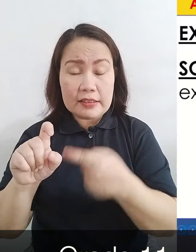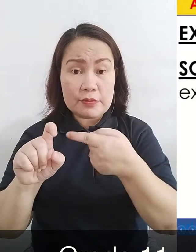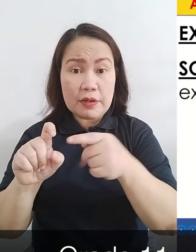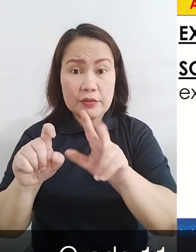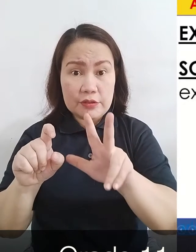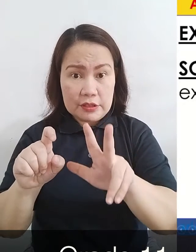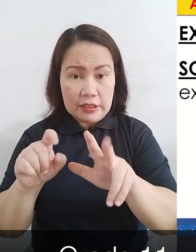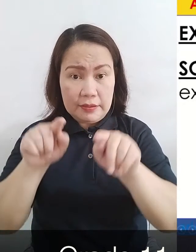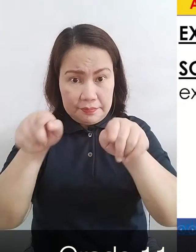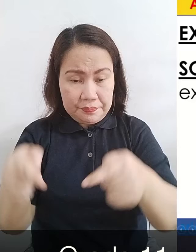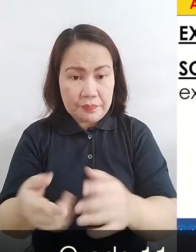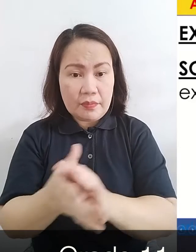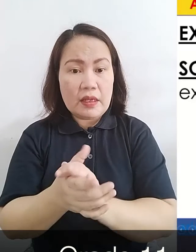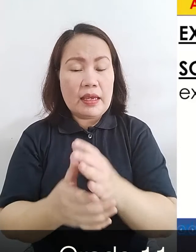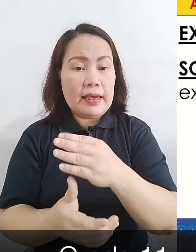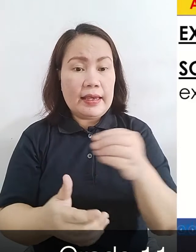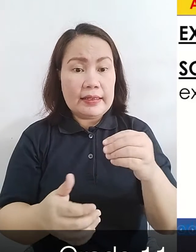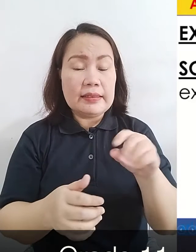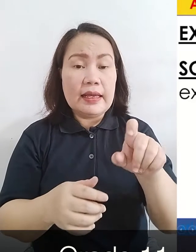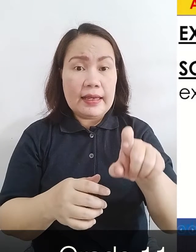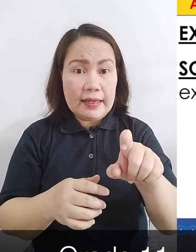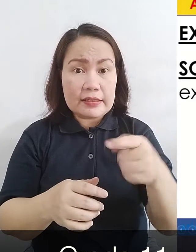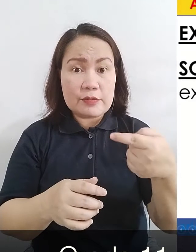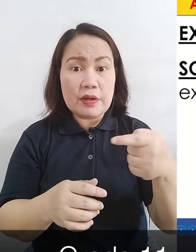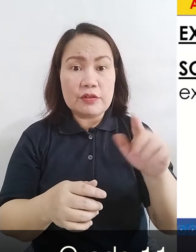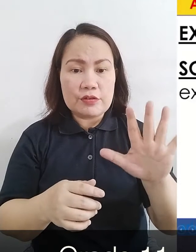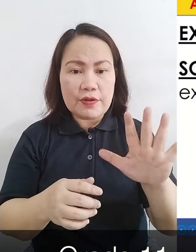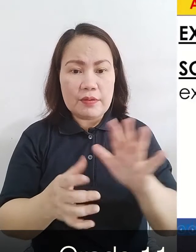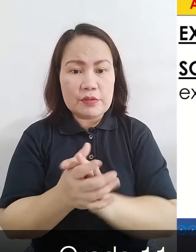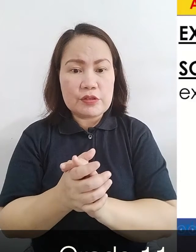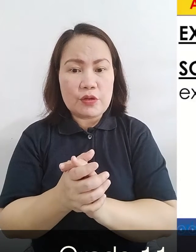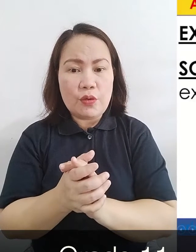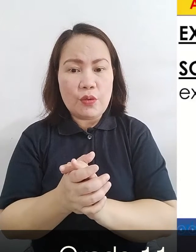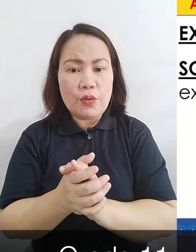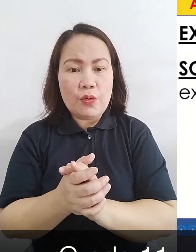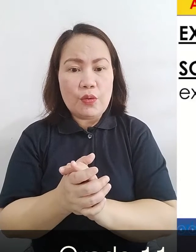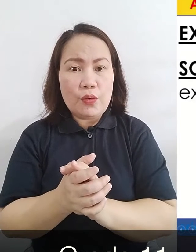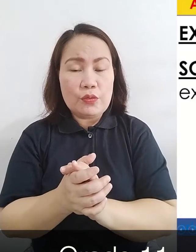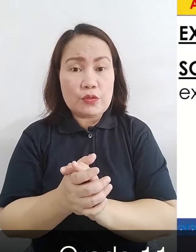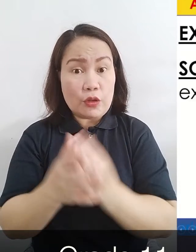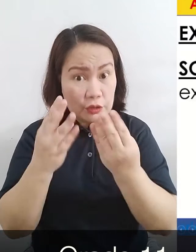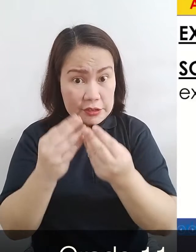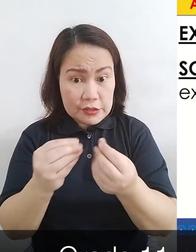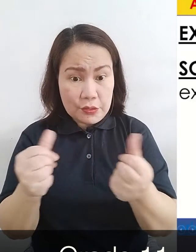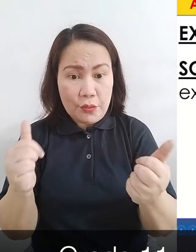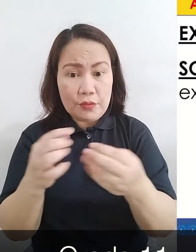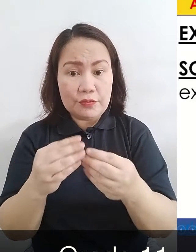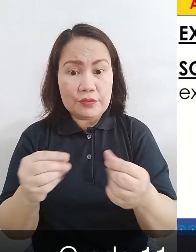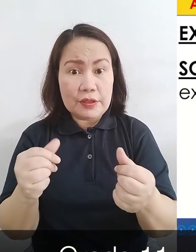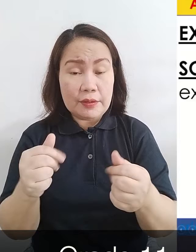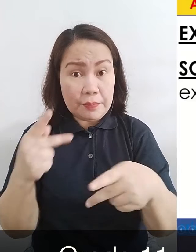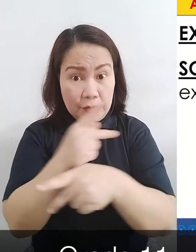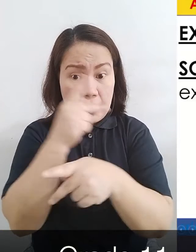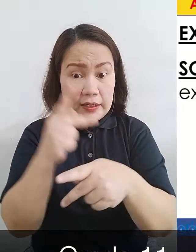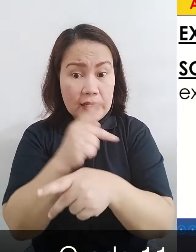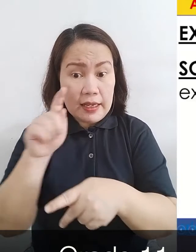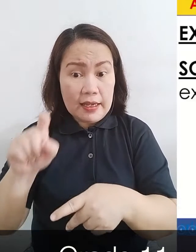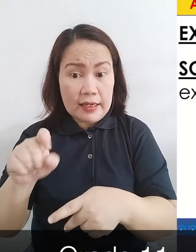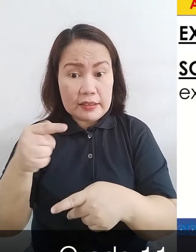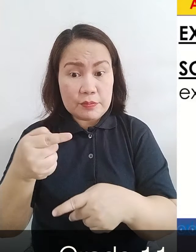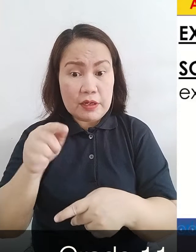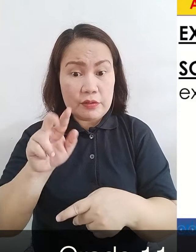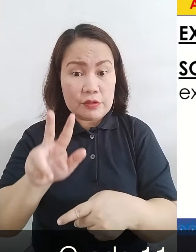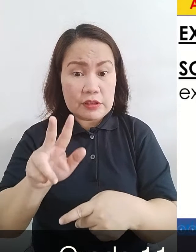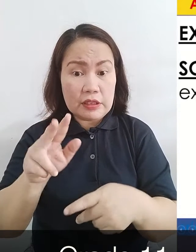minus 5. So kapag in-express natin yan, so that is, the product of this is x squared